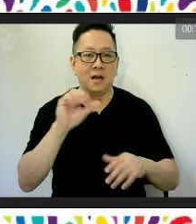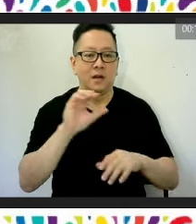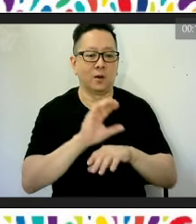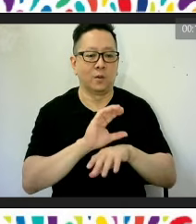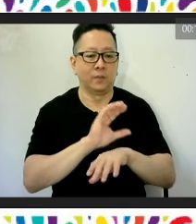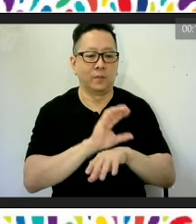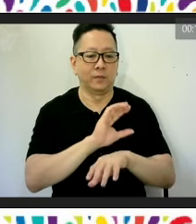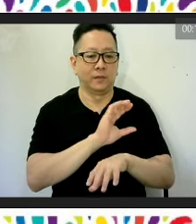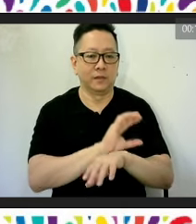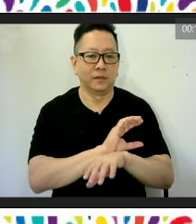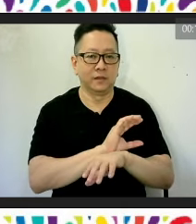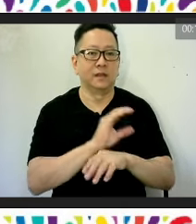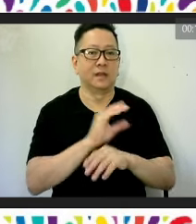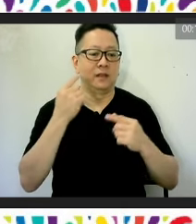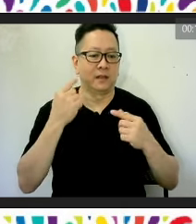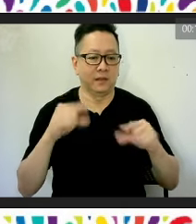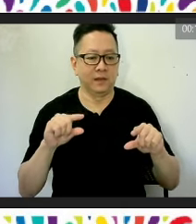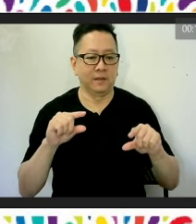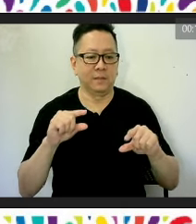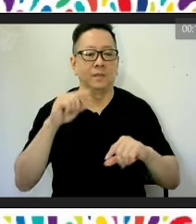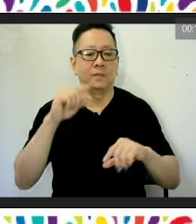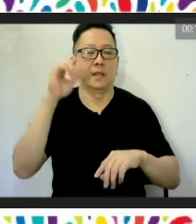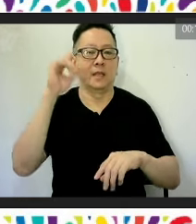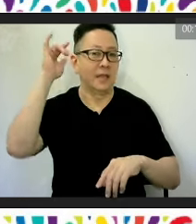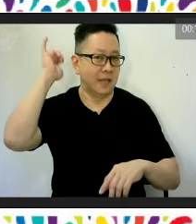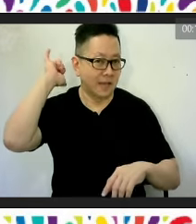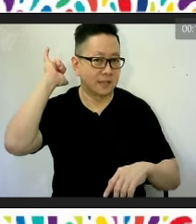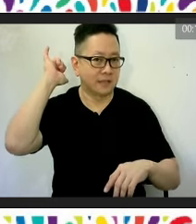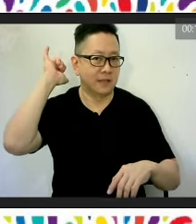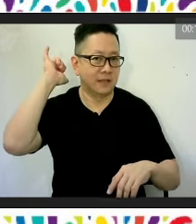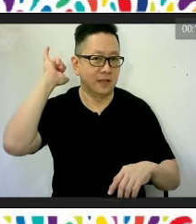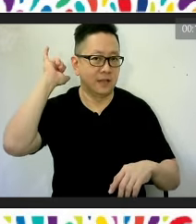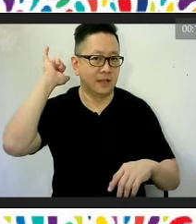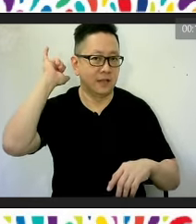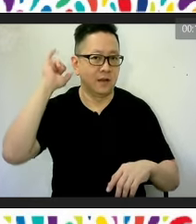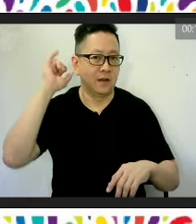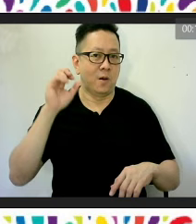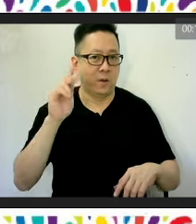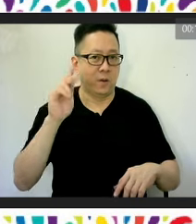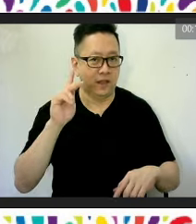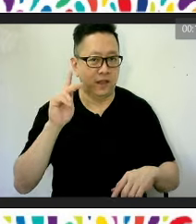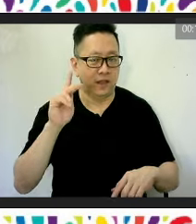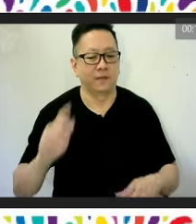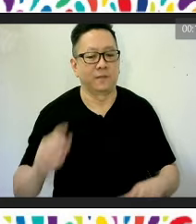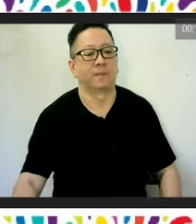a computer game yesterday.